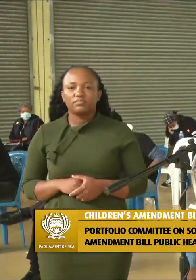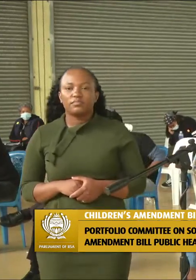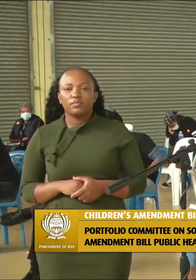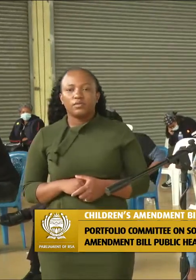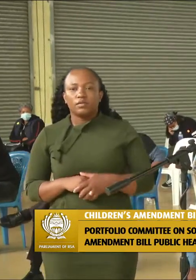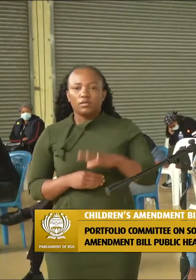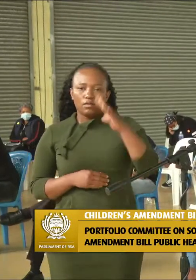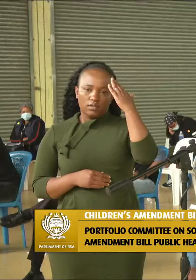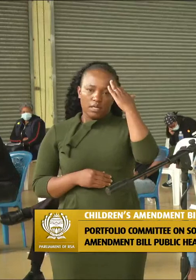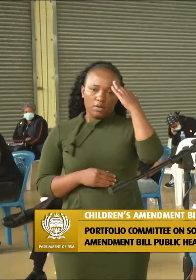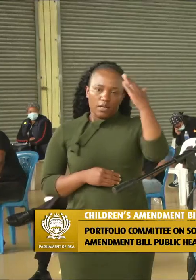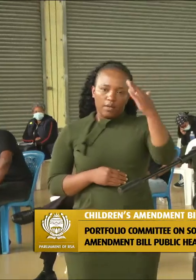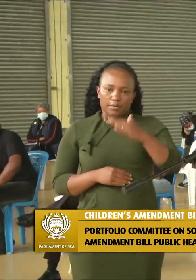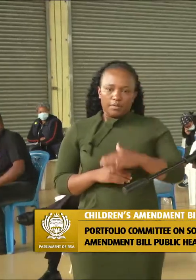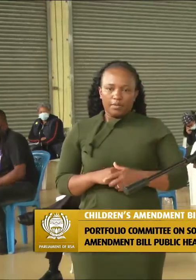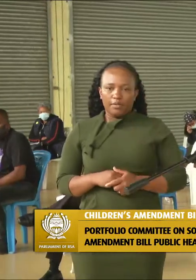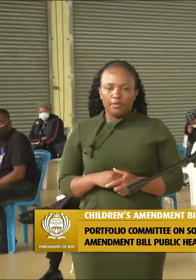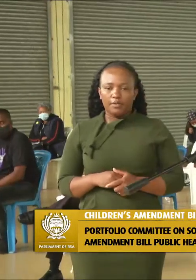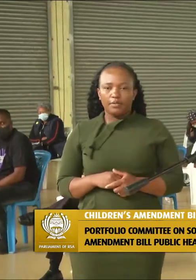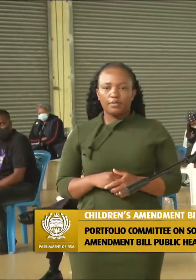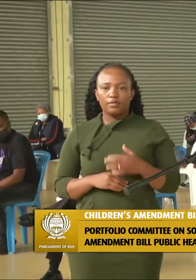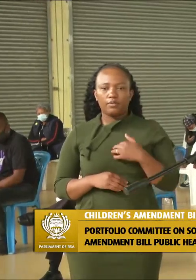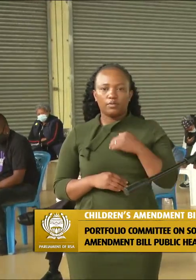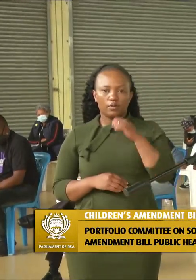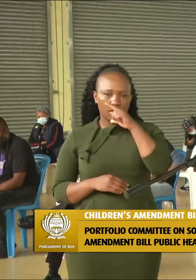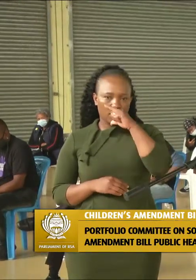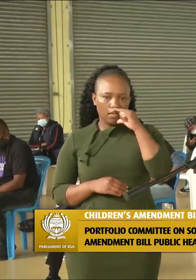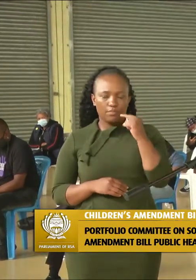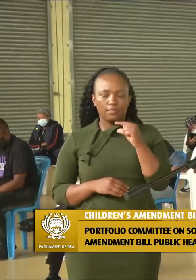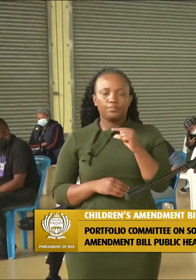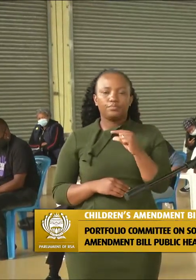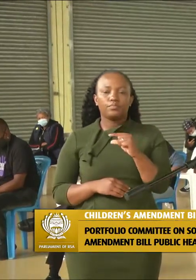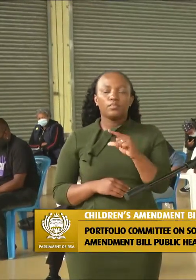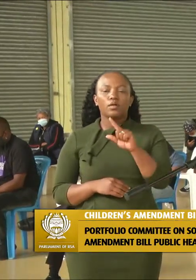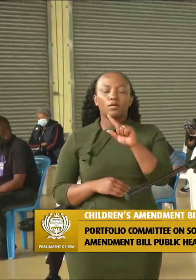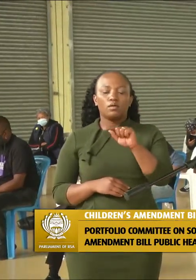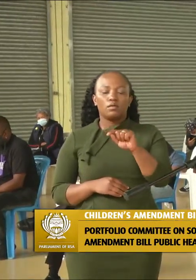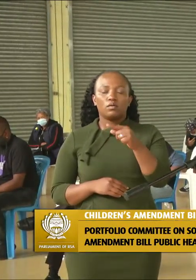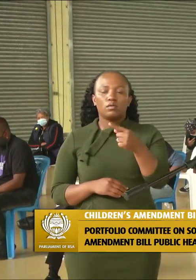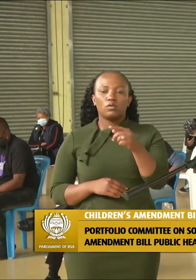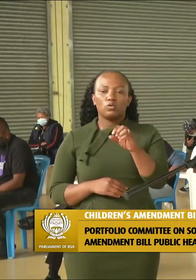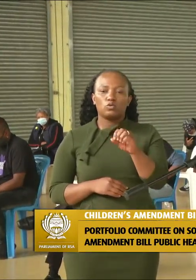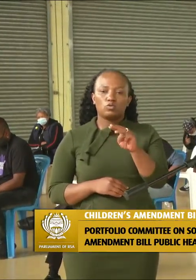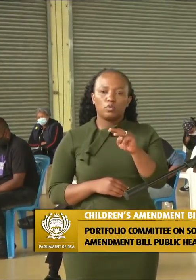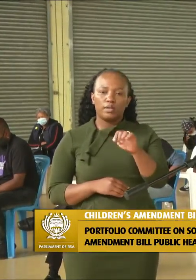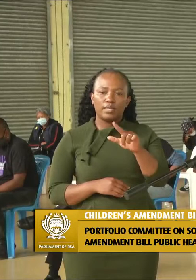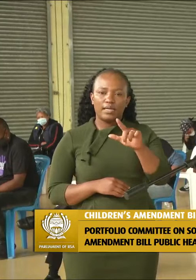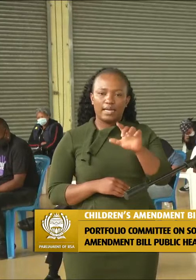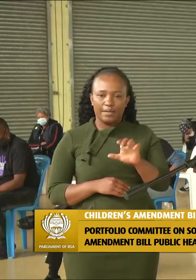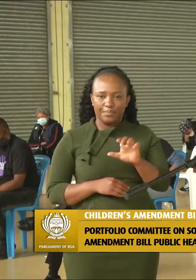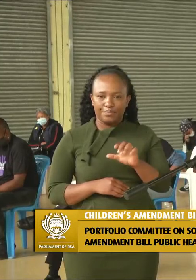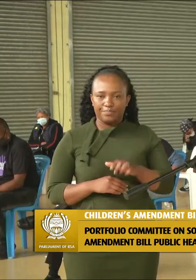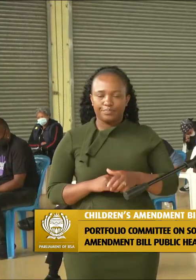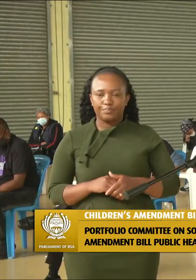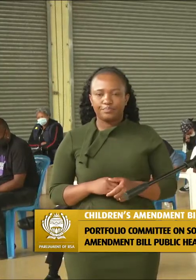Sanibonani. Greetings. Igama lami nguThobile wakaKhamshe. My name is Tobile.